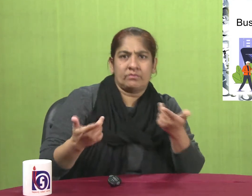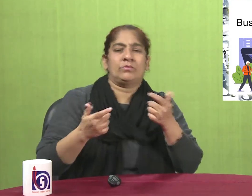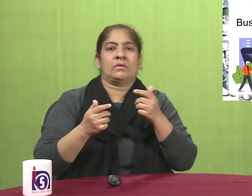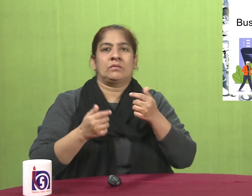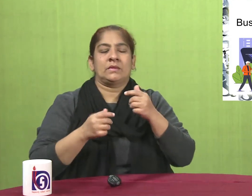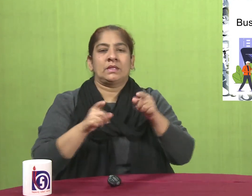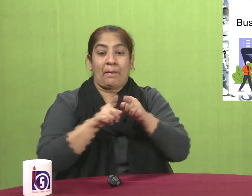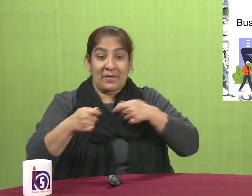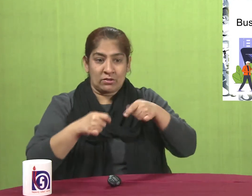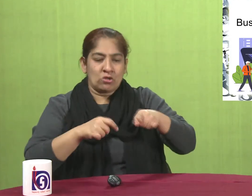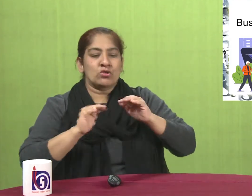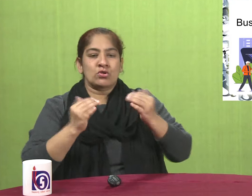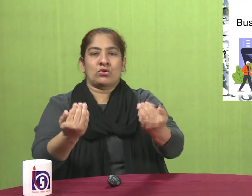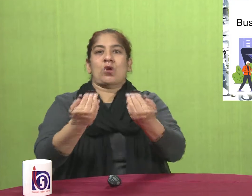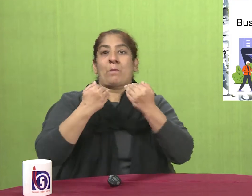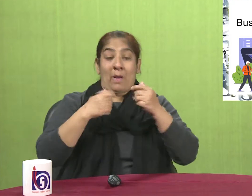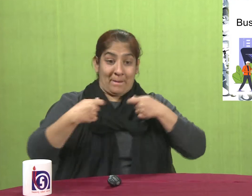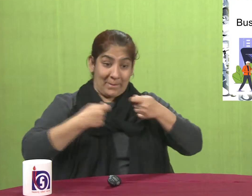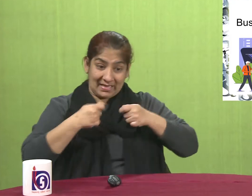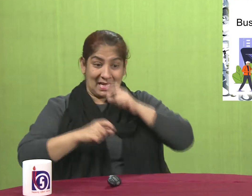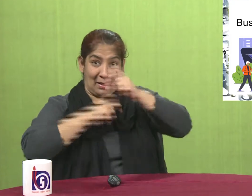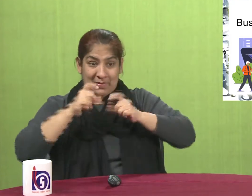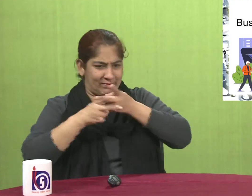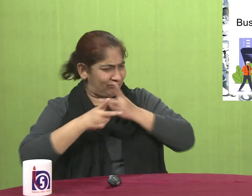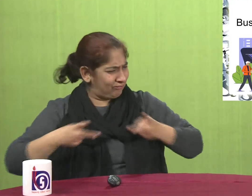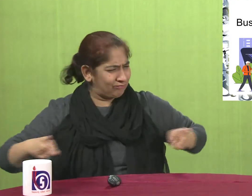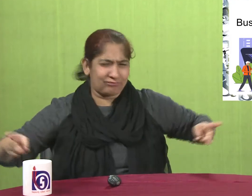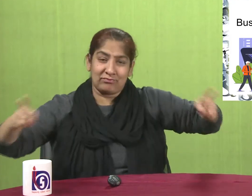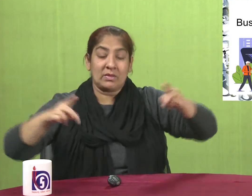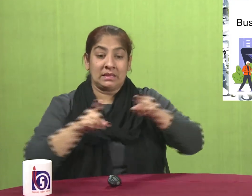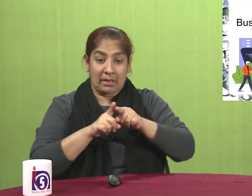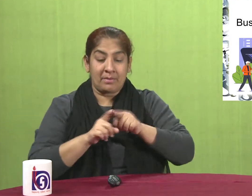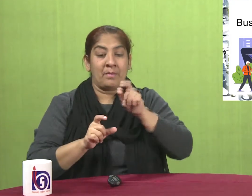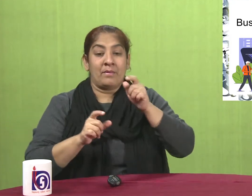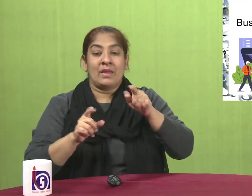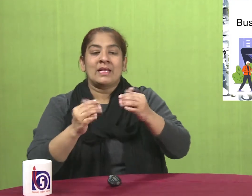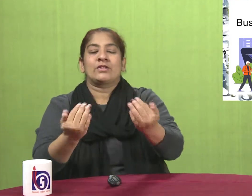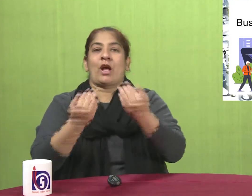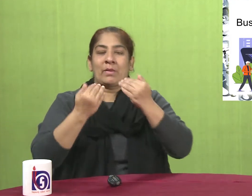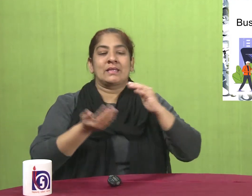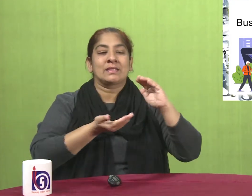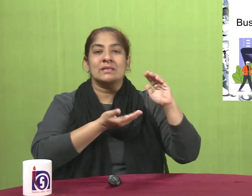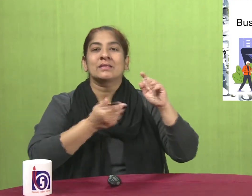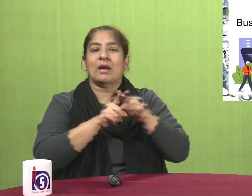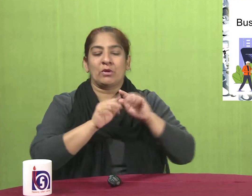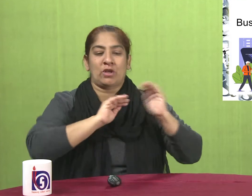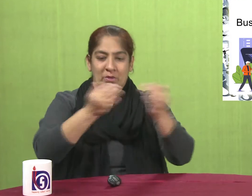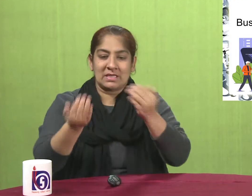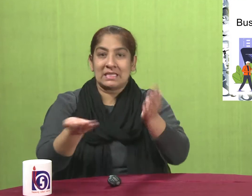it means when a business is there, in it you give support services to your customers, to your